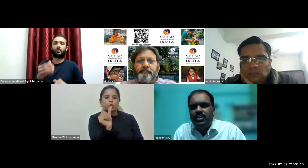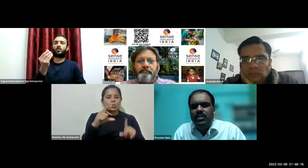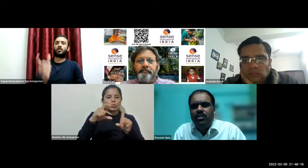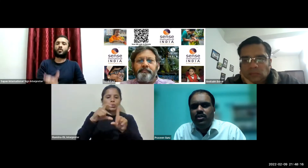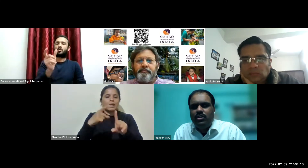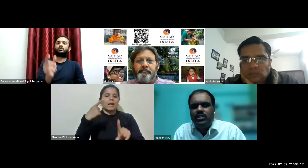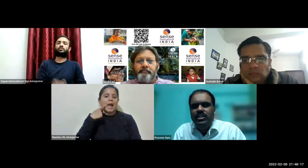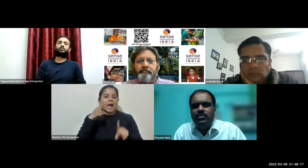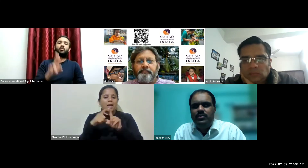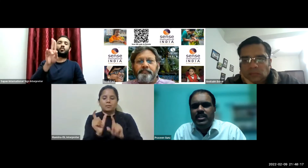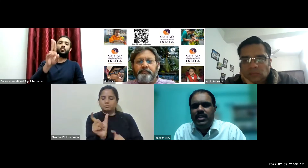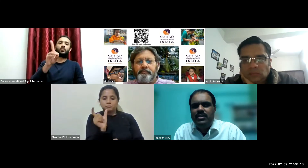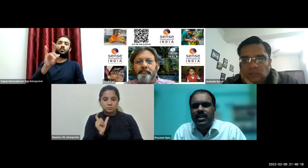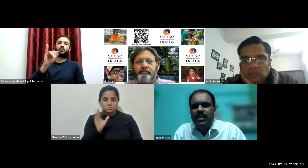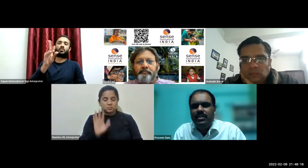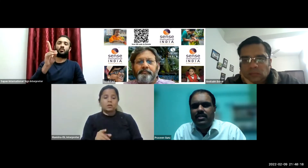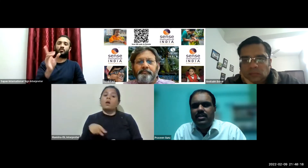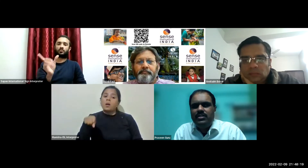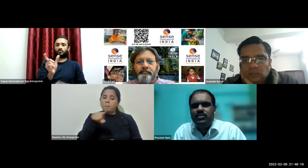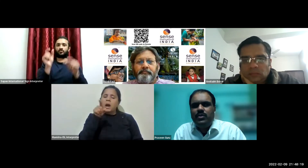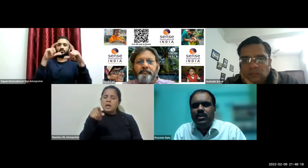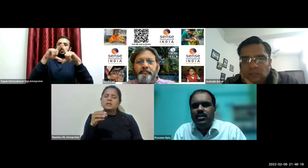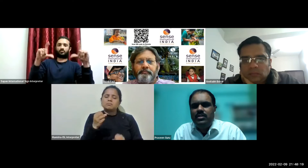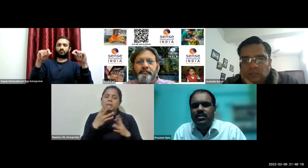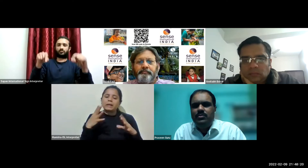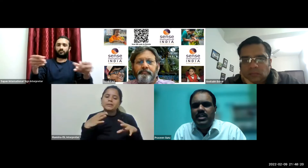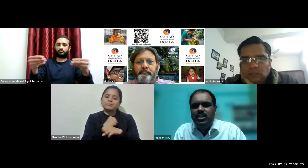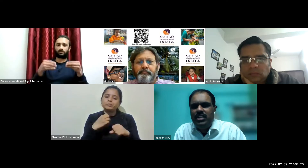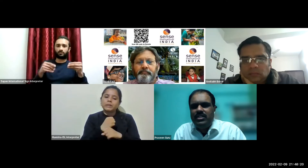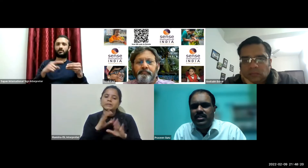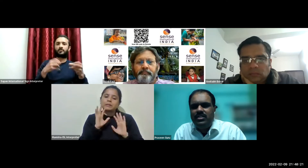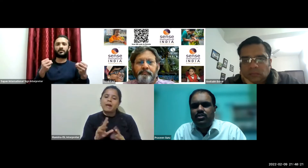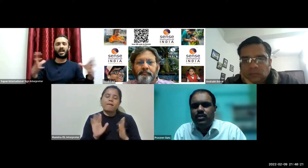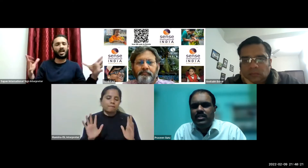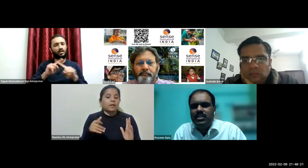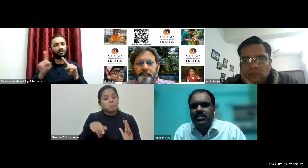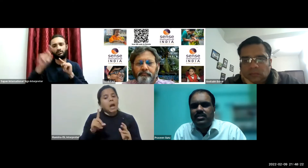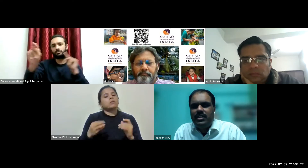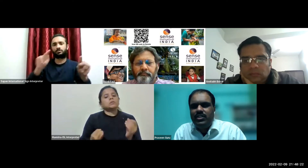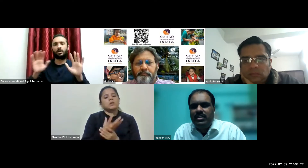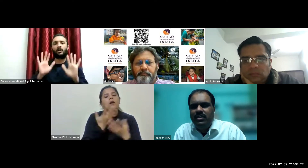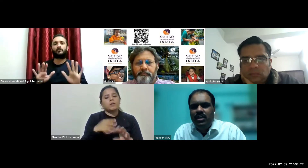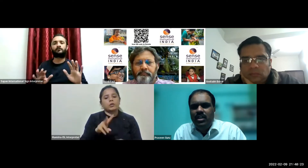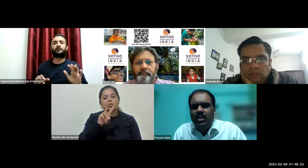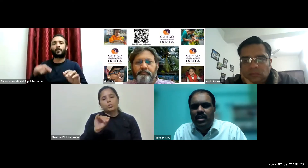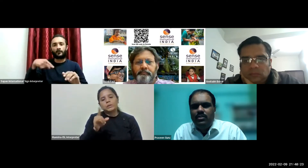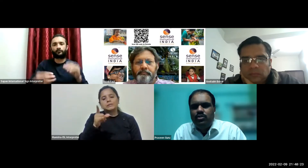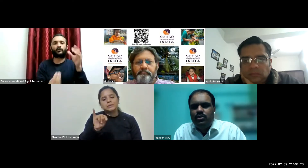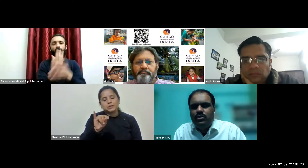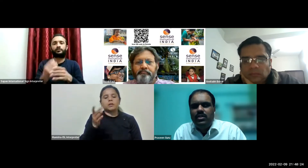platform. Obviously, lots needs to be done in that line. There's it's been initiated since